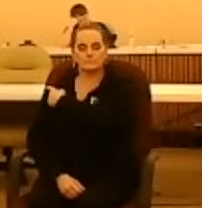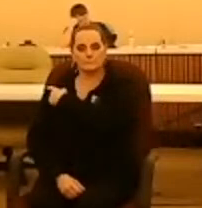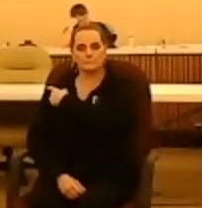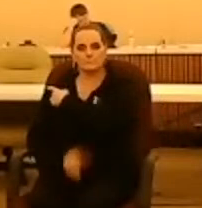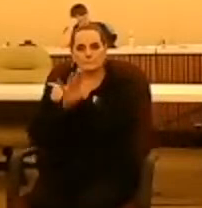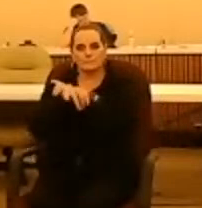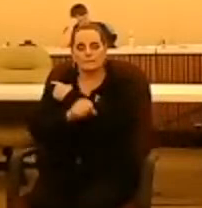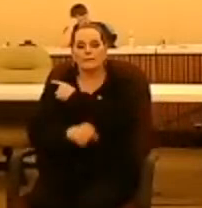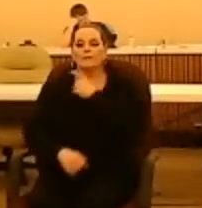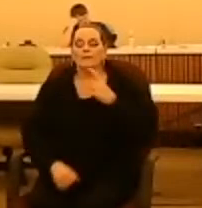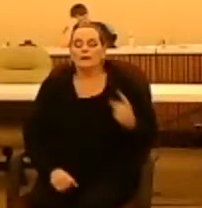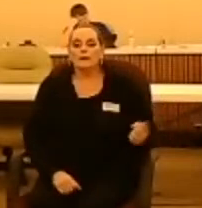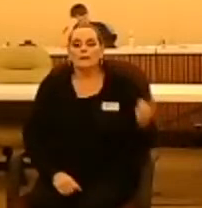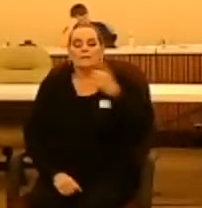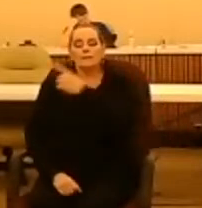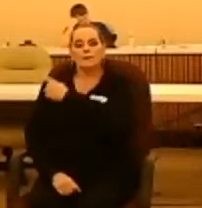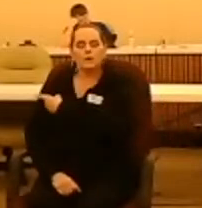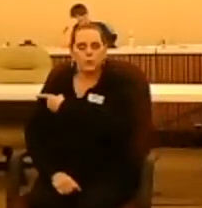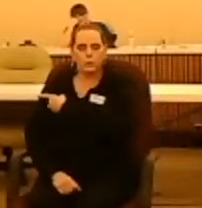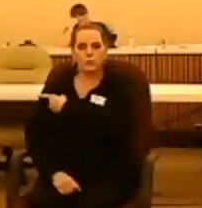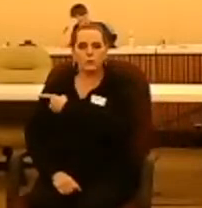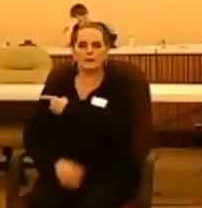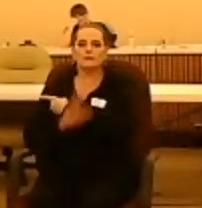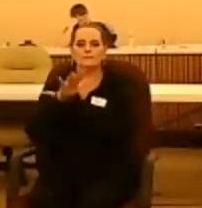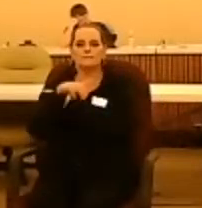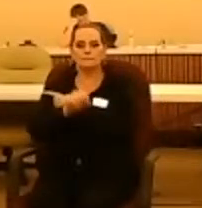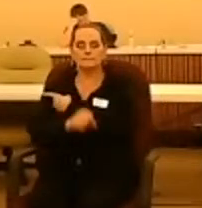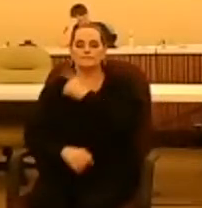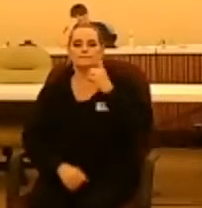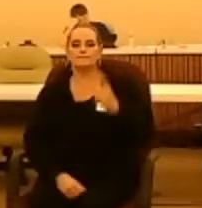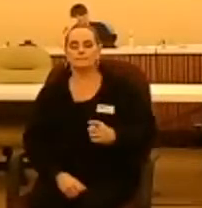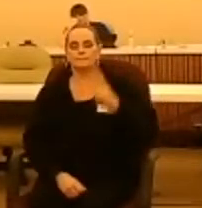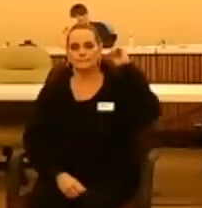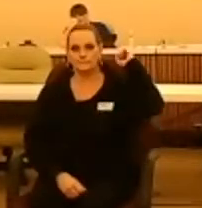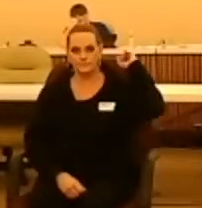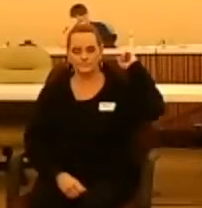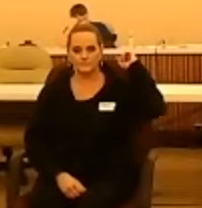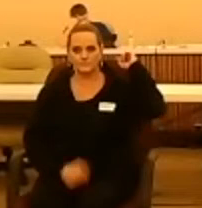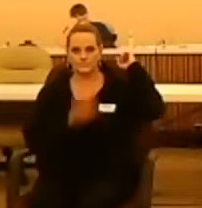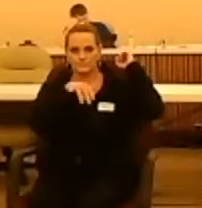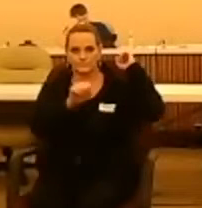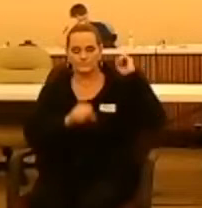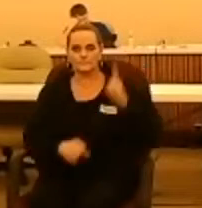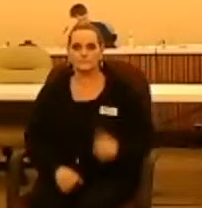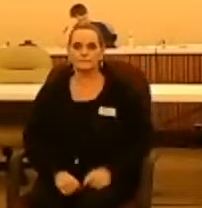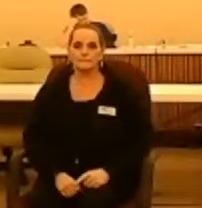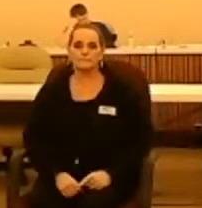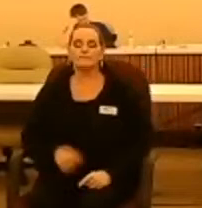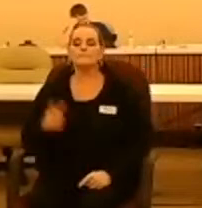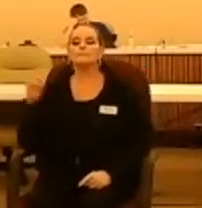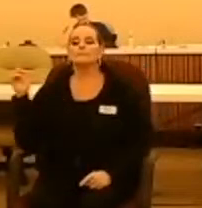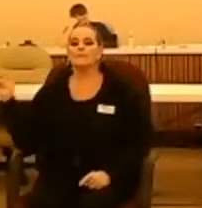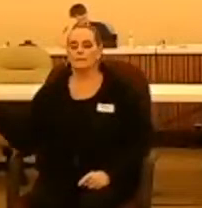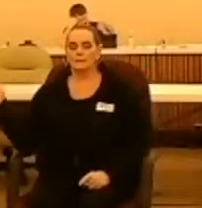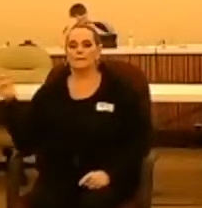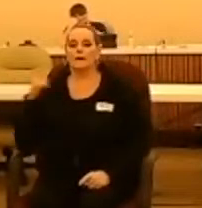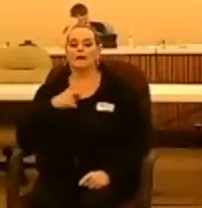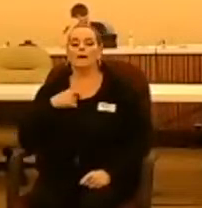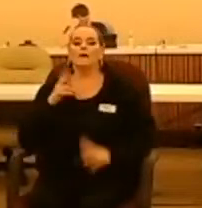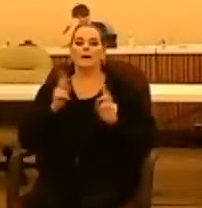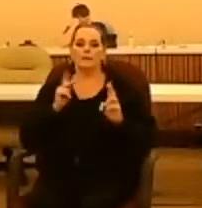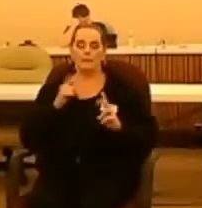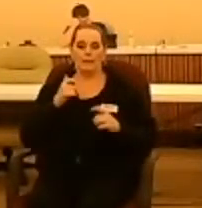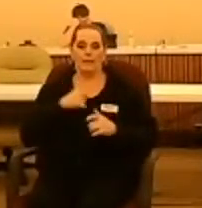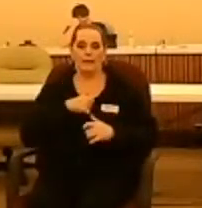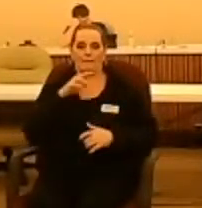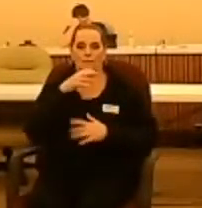Safranek. Councilmember Bolzner. Supervisor Schultz. Aye. Supervisor Schultz and fellow board members,